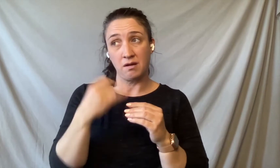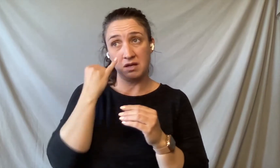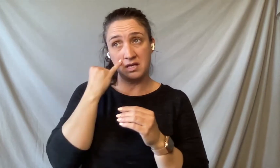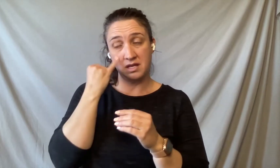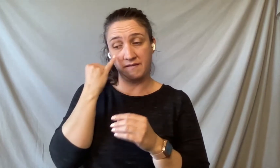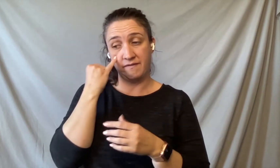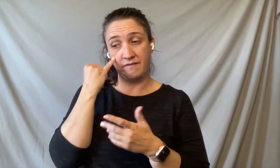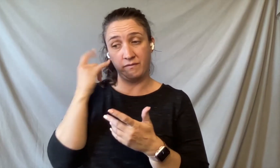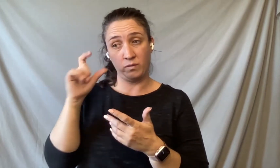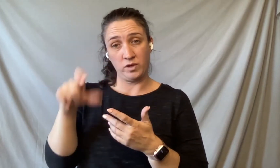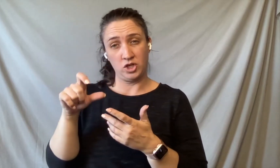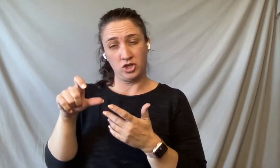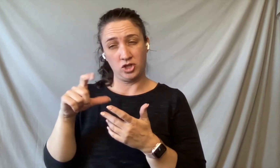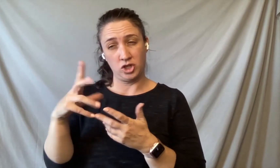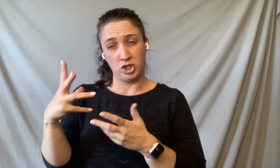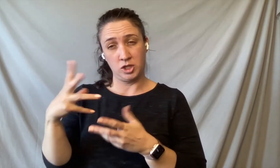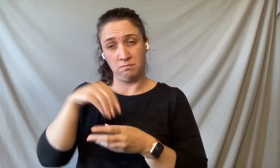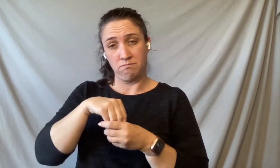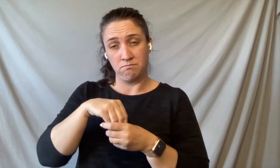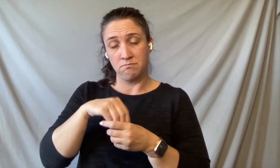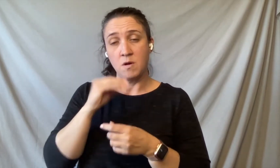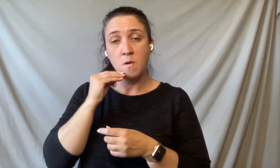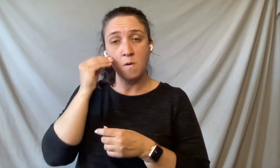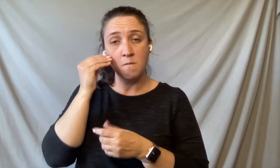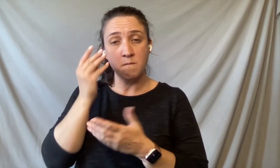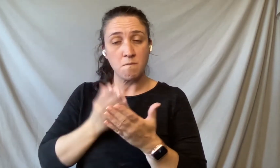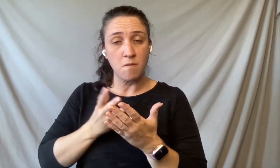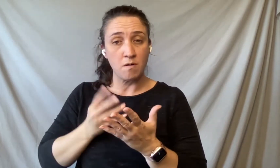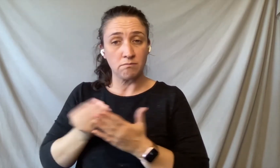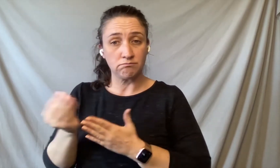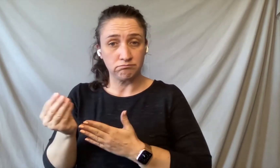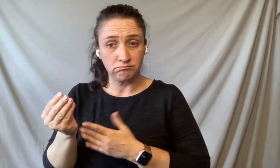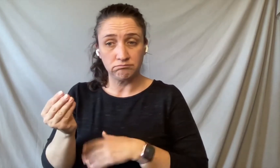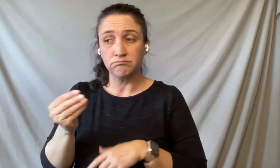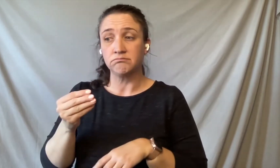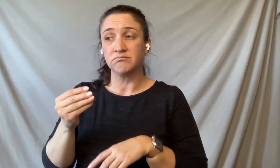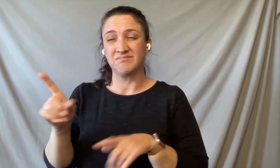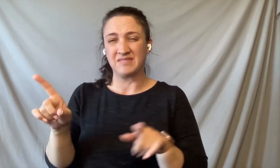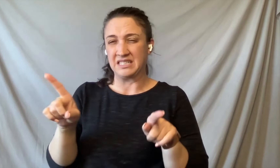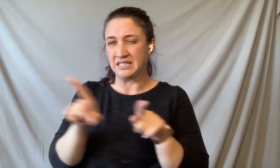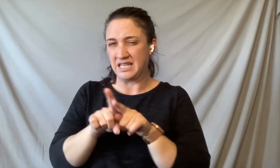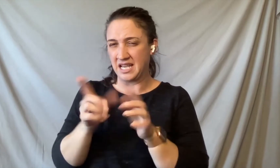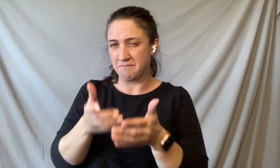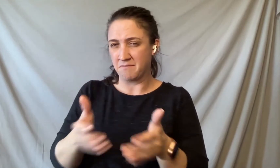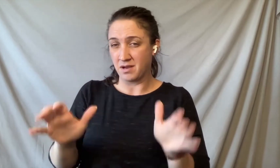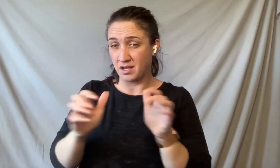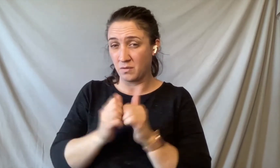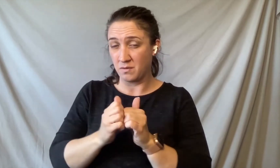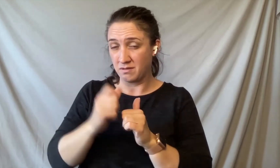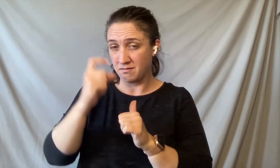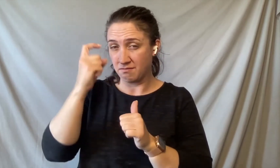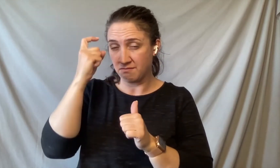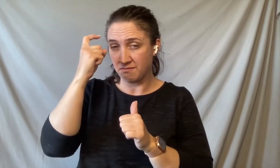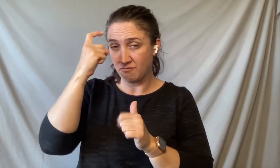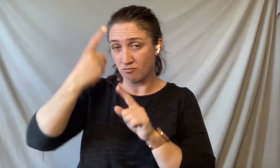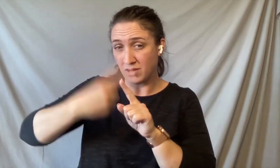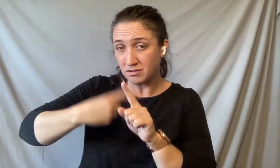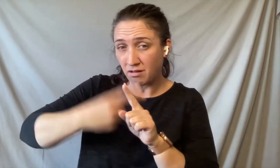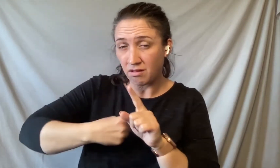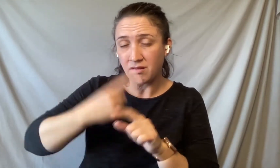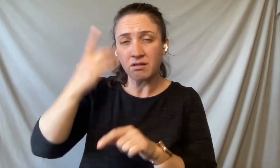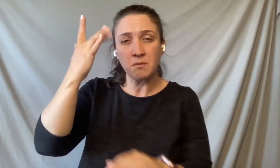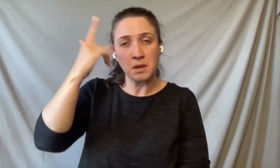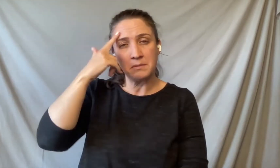in the same bucket as rental because of just the different ways in which funds are invested and the